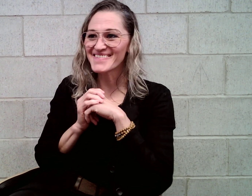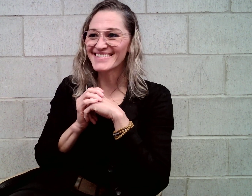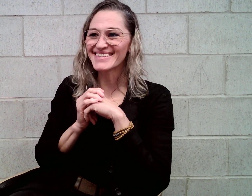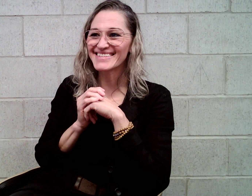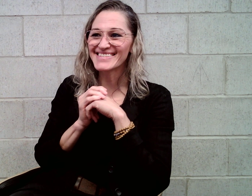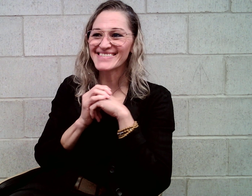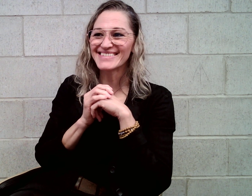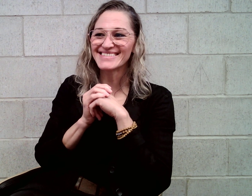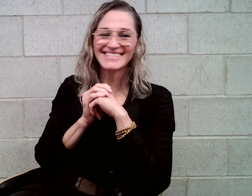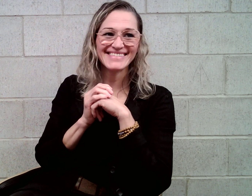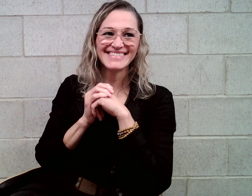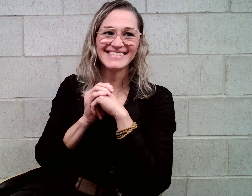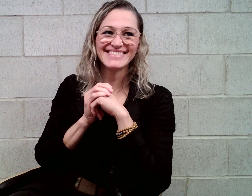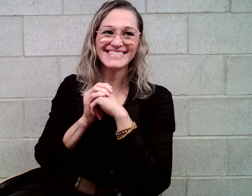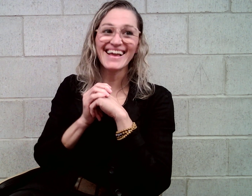the opportunity to share and exchange.